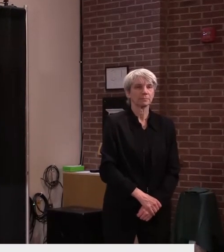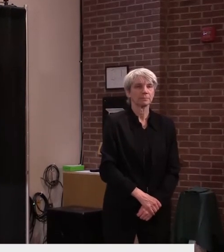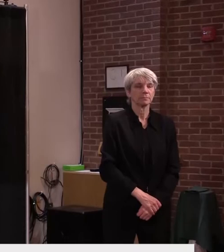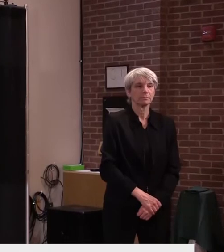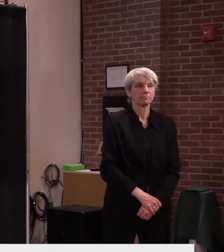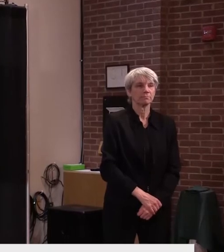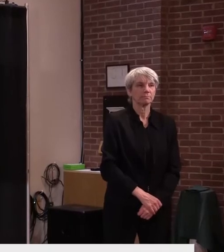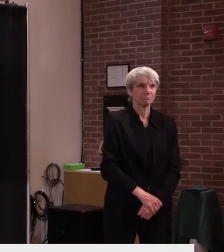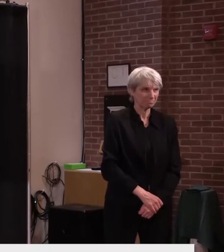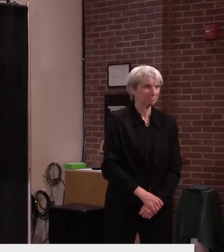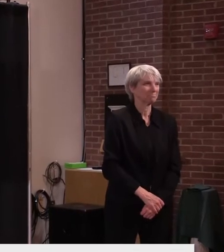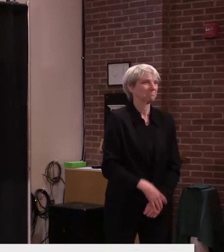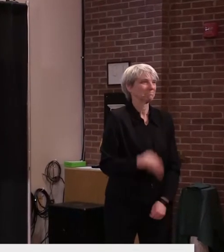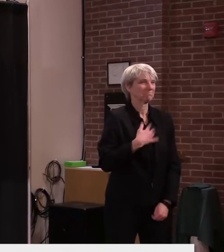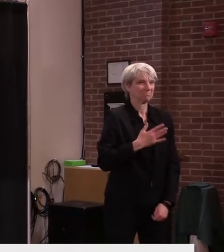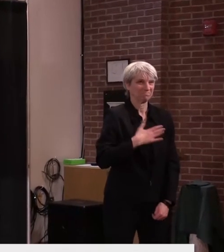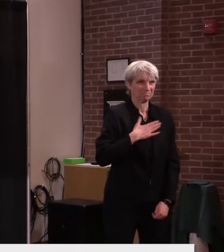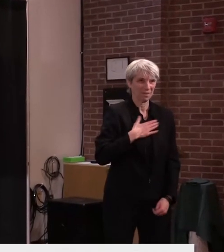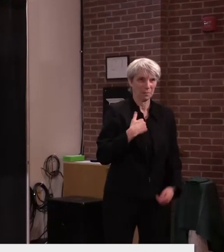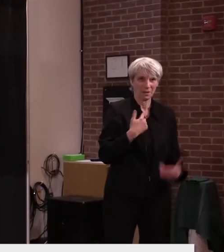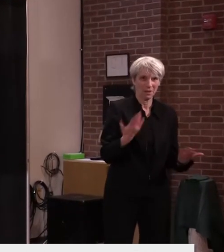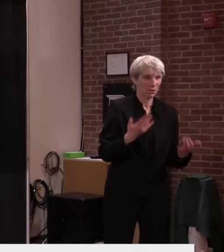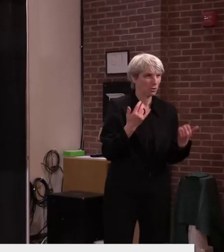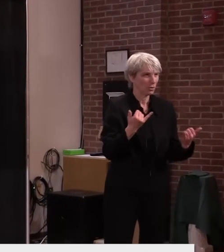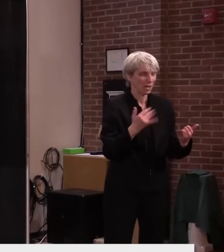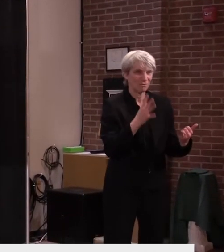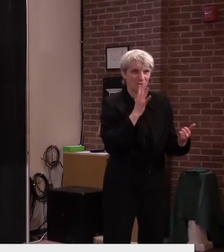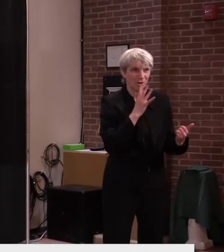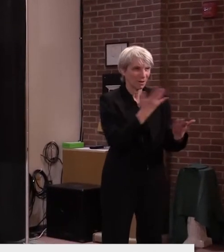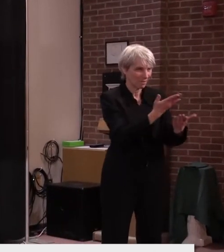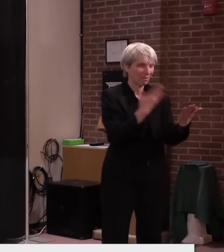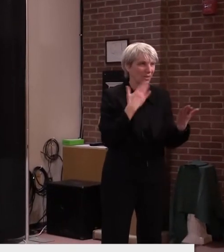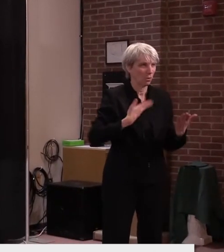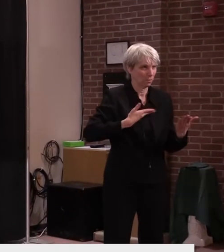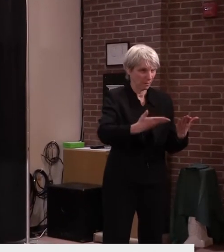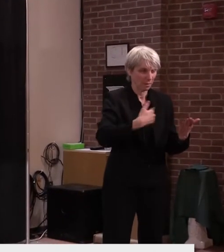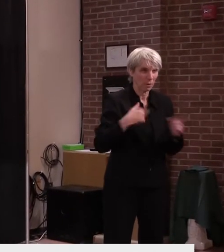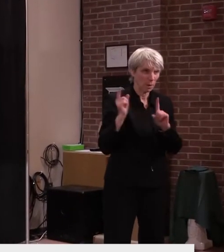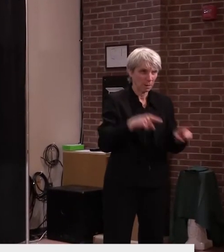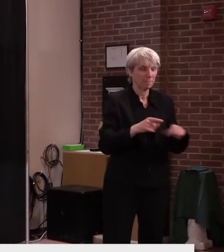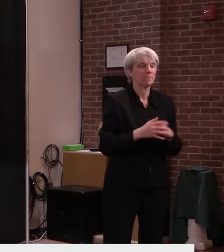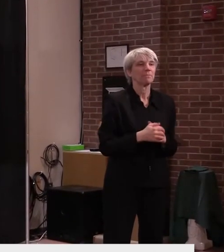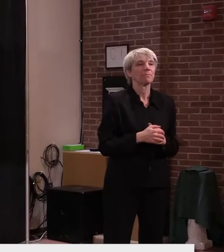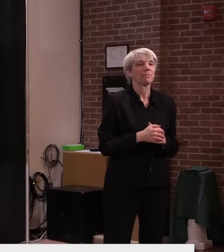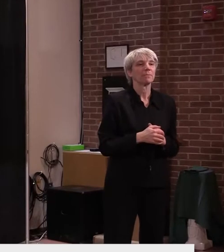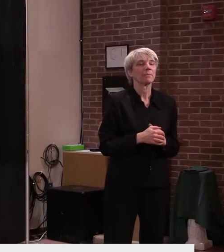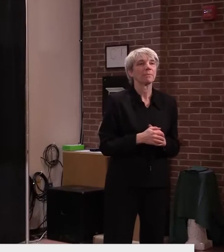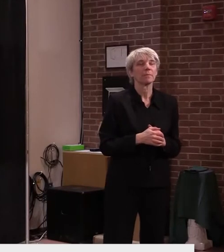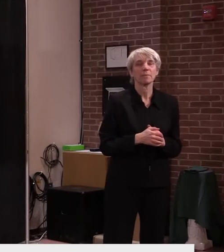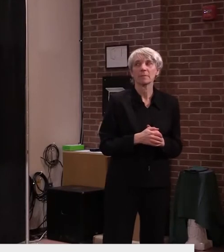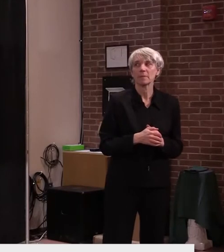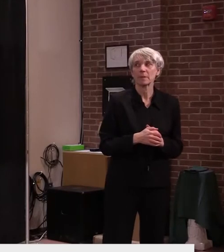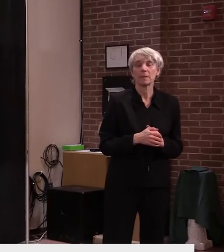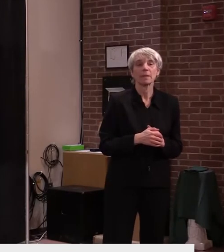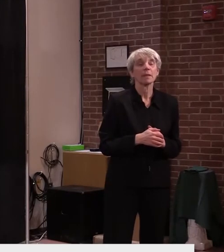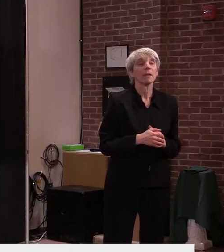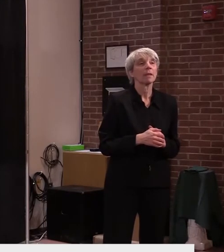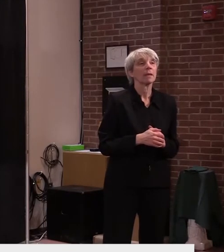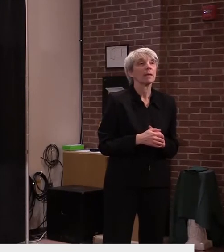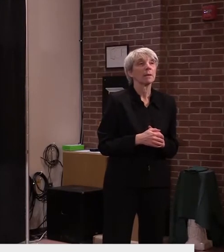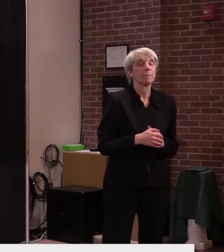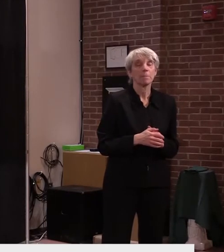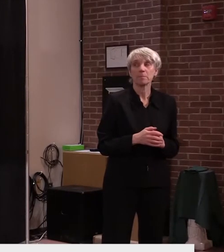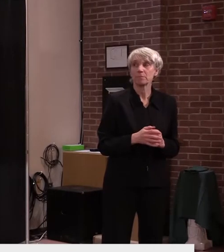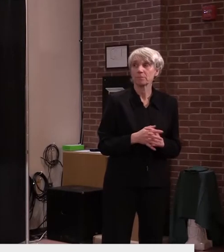I'm really happy to be here today to talk to you all, so thanks for having me. As a warning, I did work last night, and so